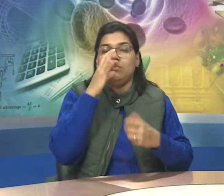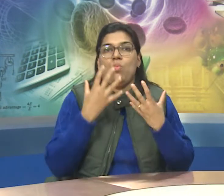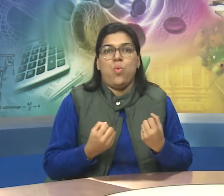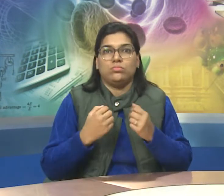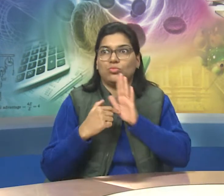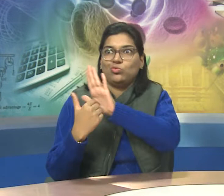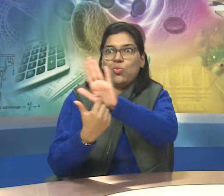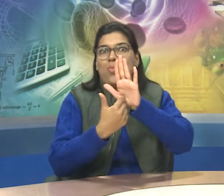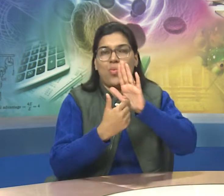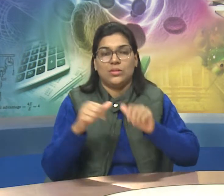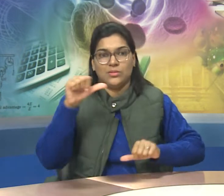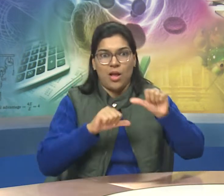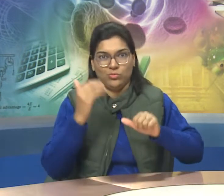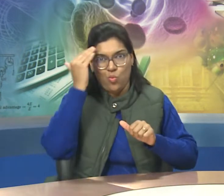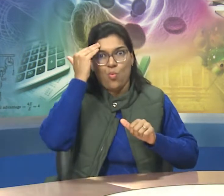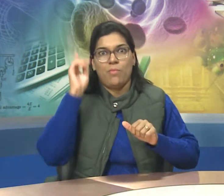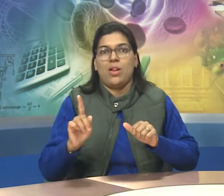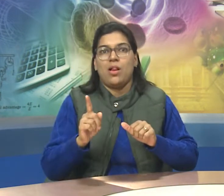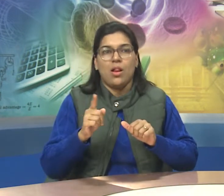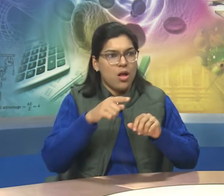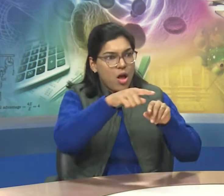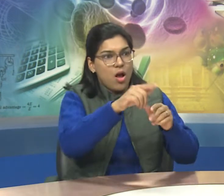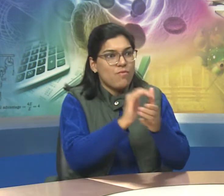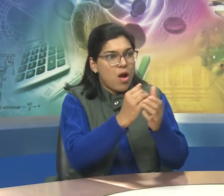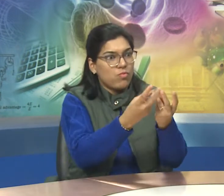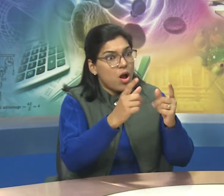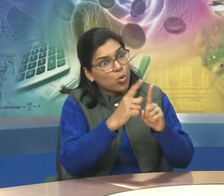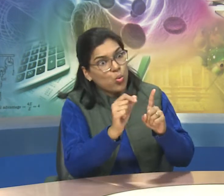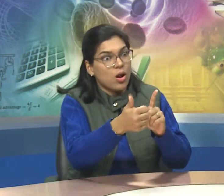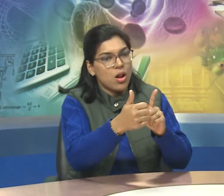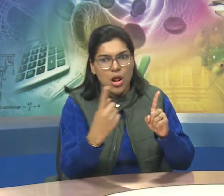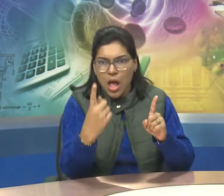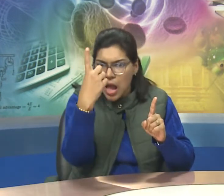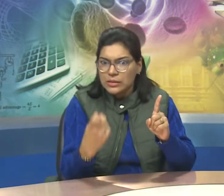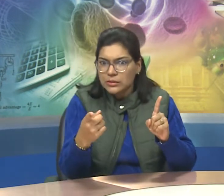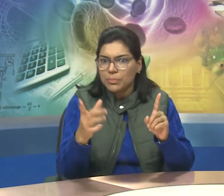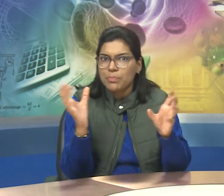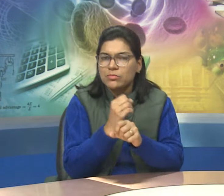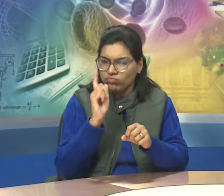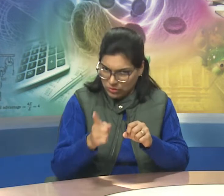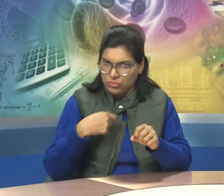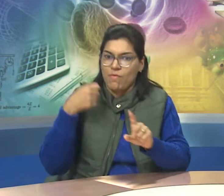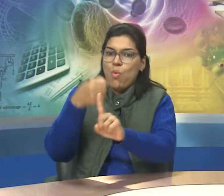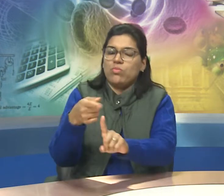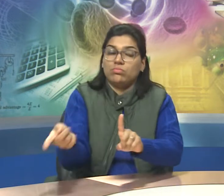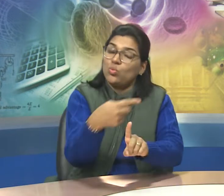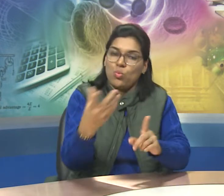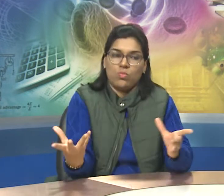to take it up either because of parental pressure